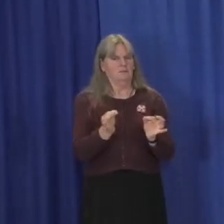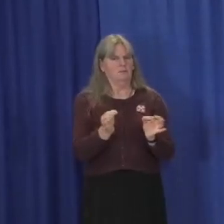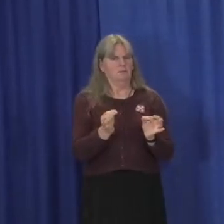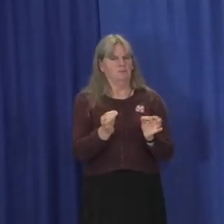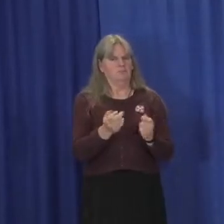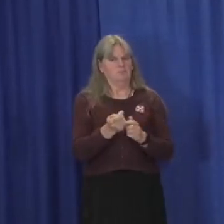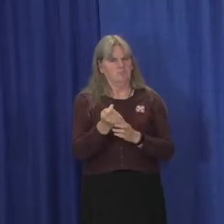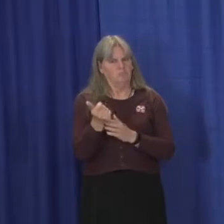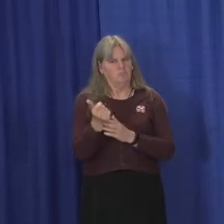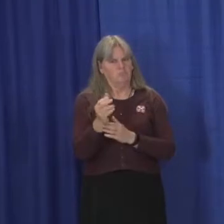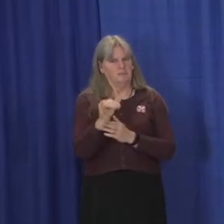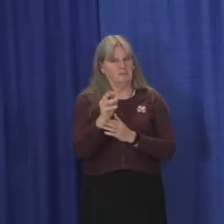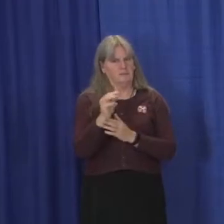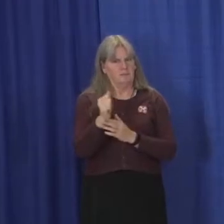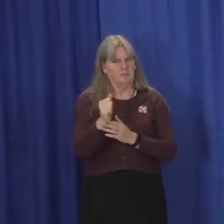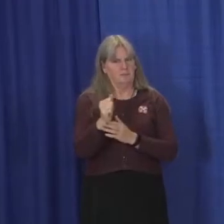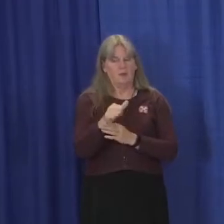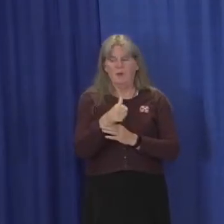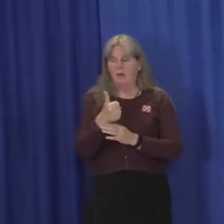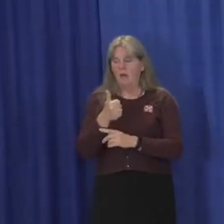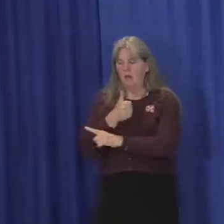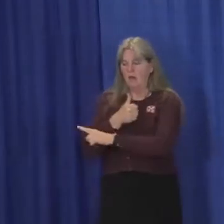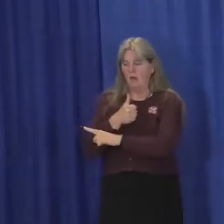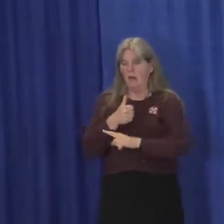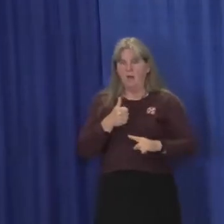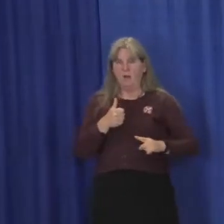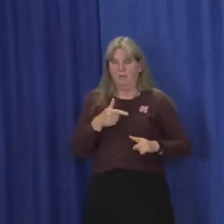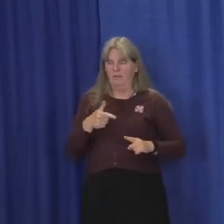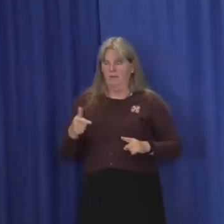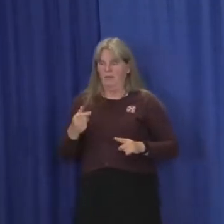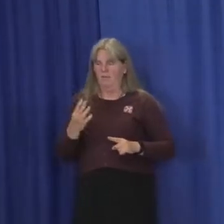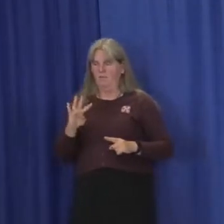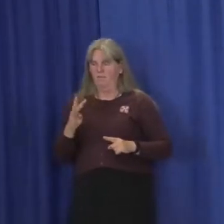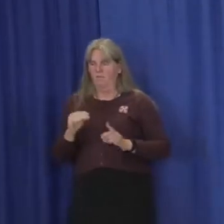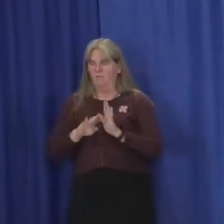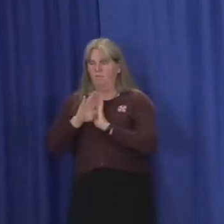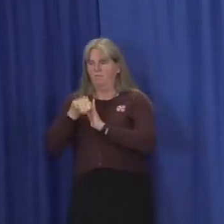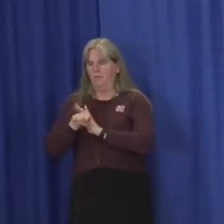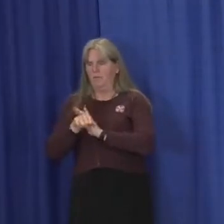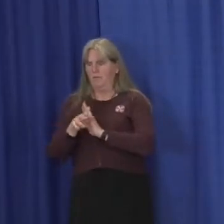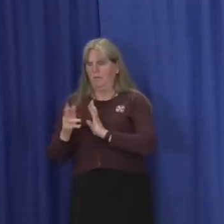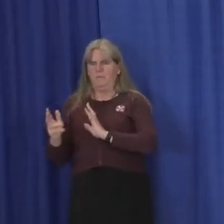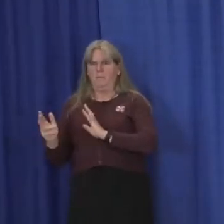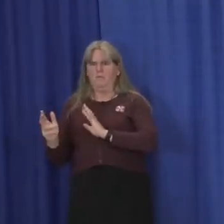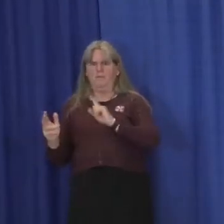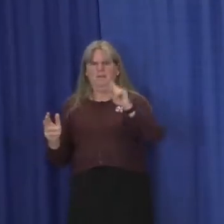many other provinces and territories are responding to a wave with the Delta variant?